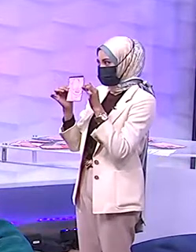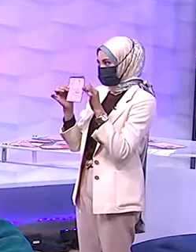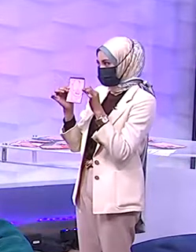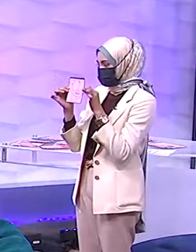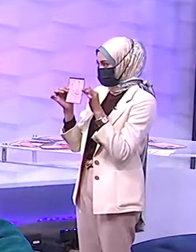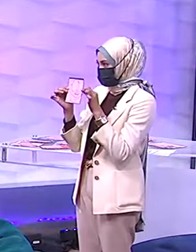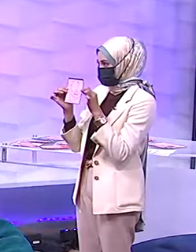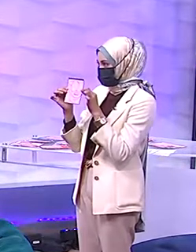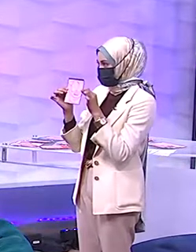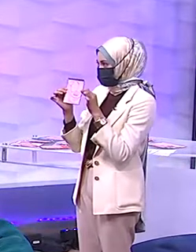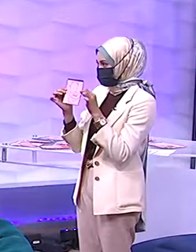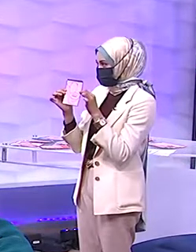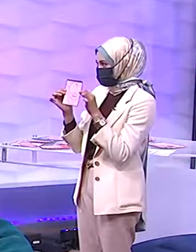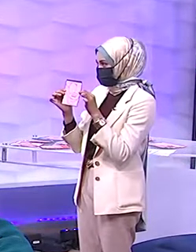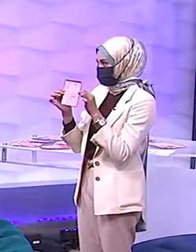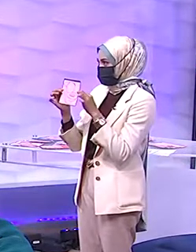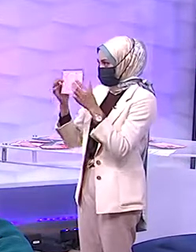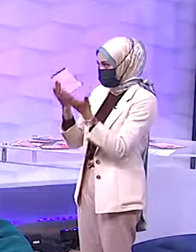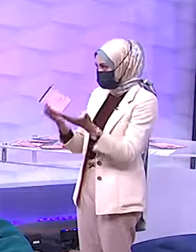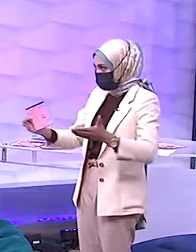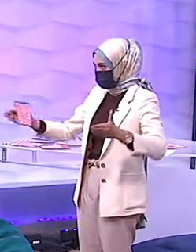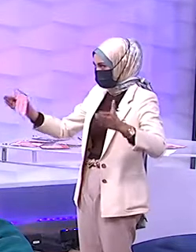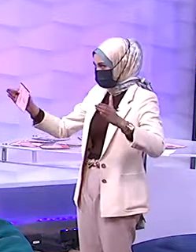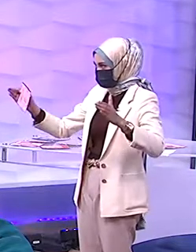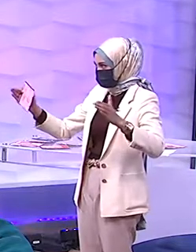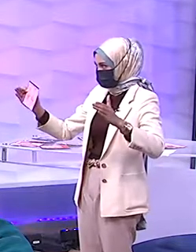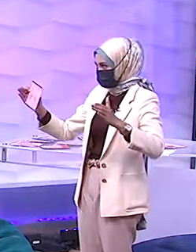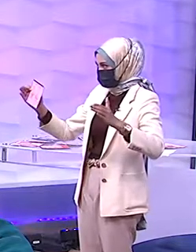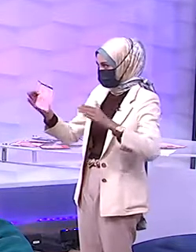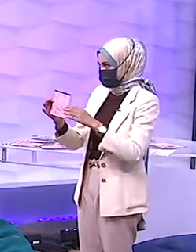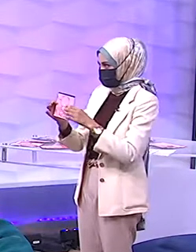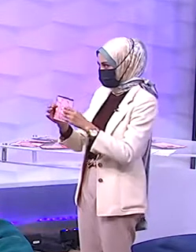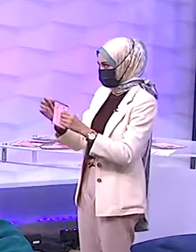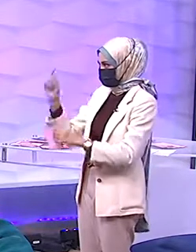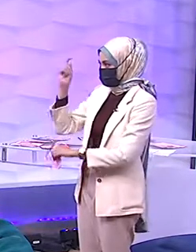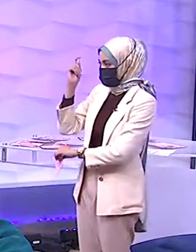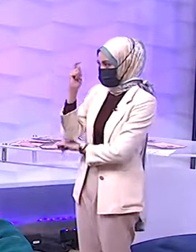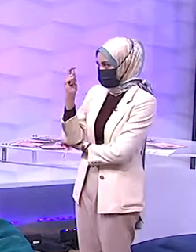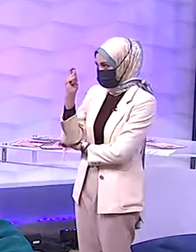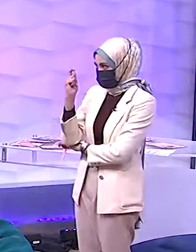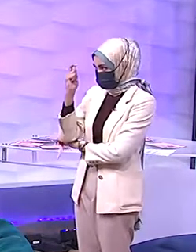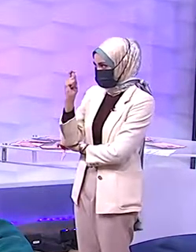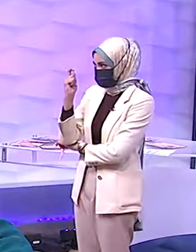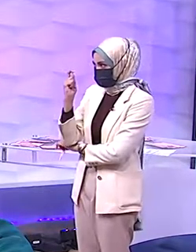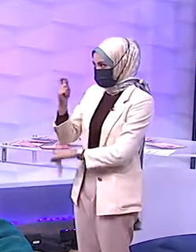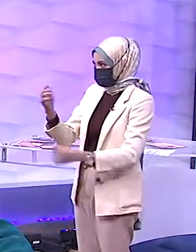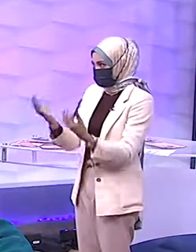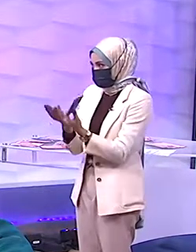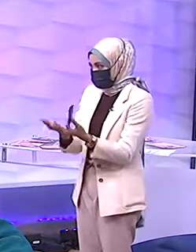Toilet. Mm-hmm. Bowl. Toilet bowl. We call that is toilet. This is a sign for toilet. Toilet. Toilet. Bowl.